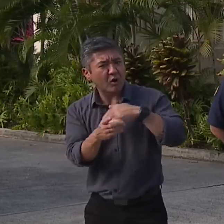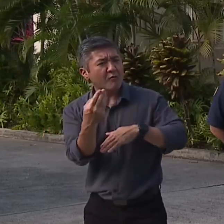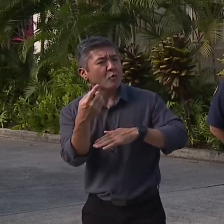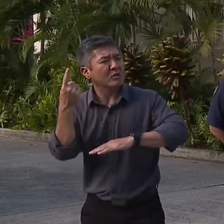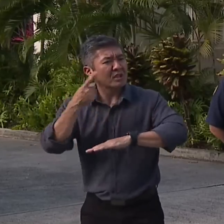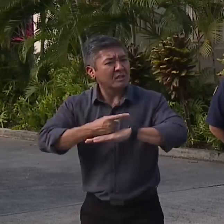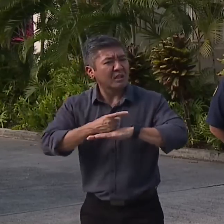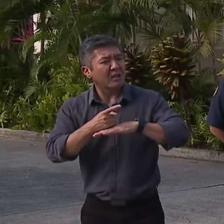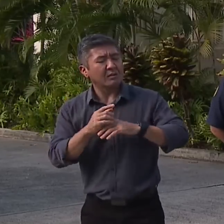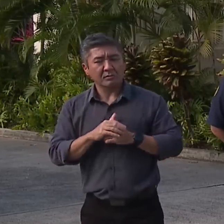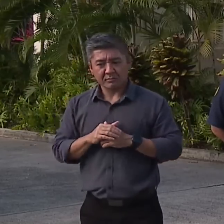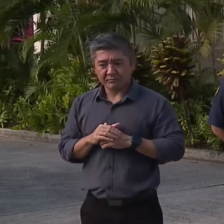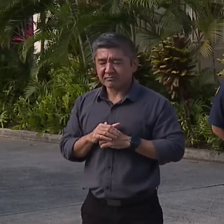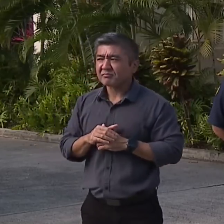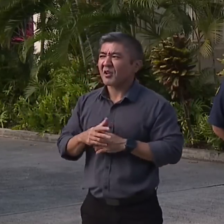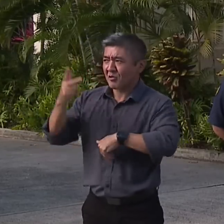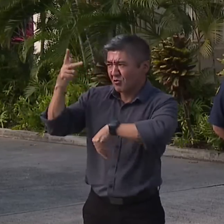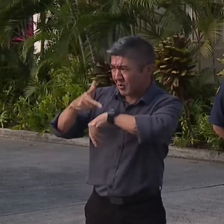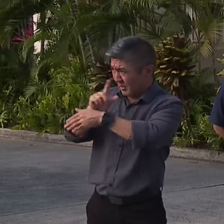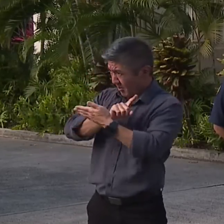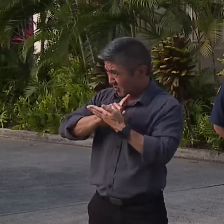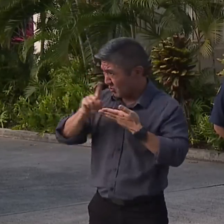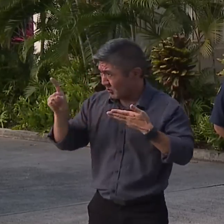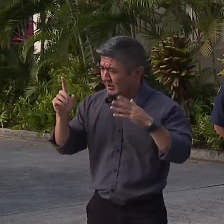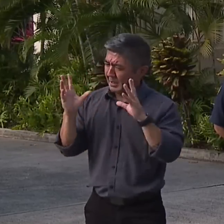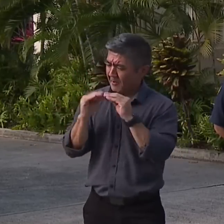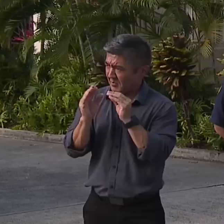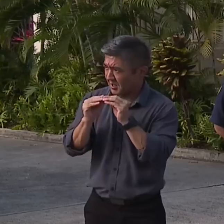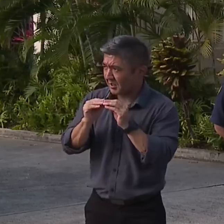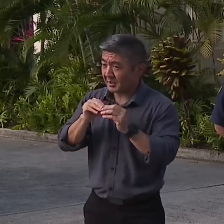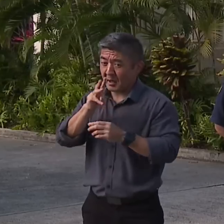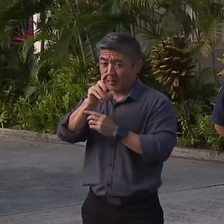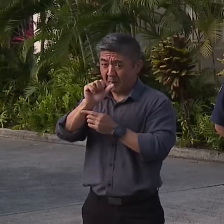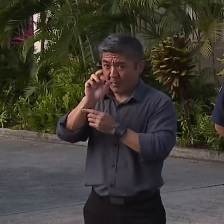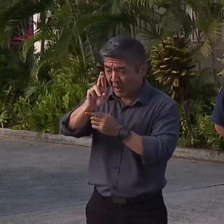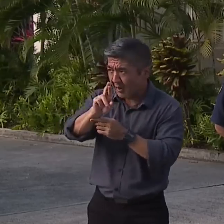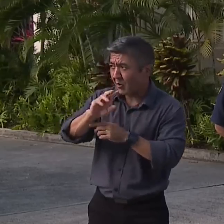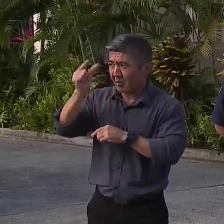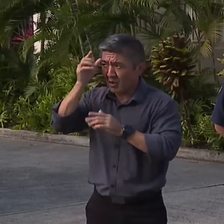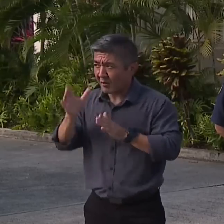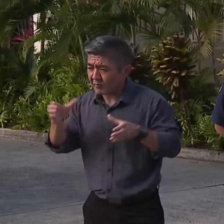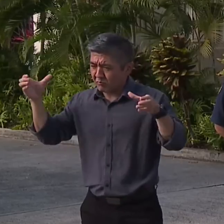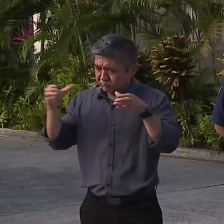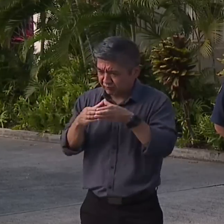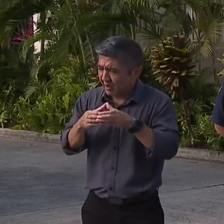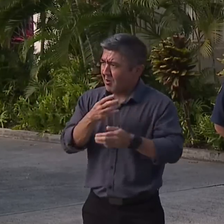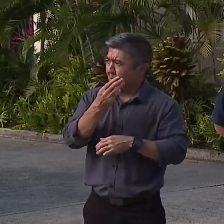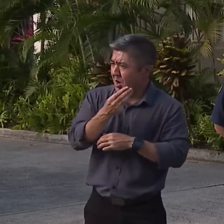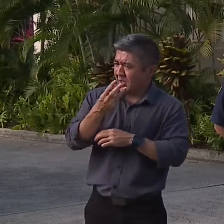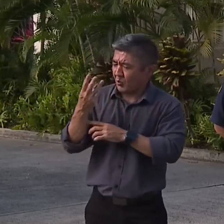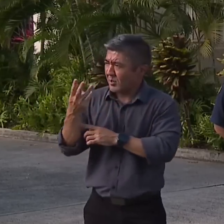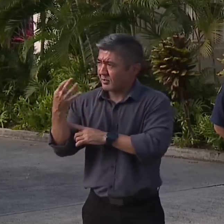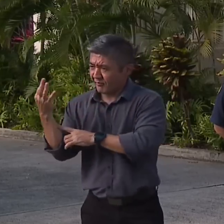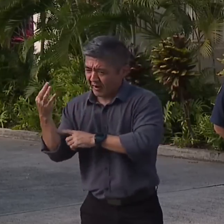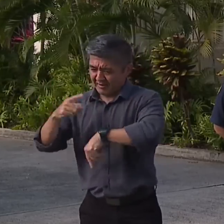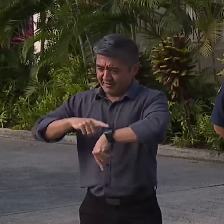we have three times a week we meet with the governor and all the mayors, every Monday, Wednesday, Friday at